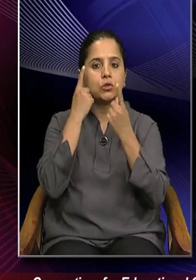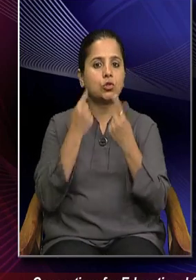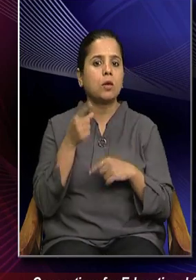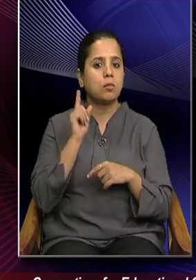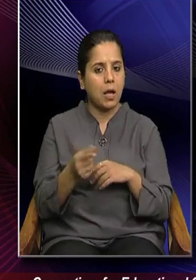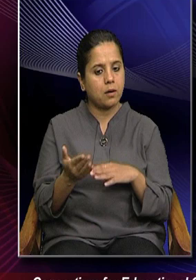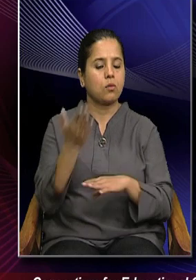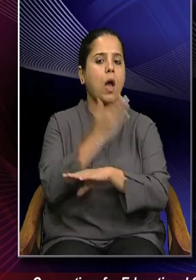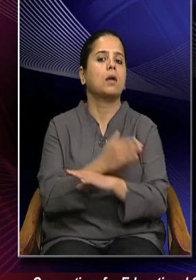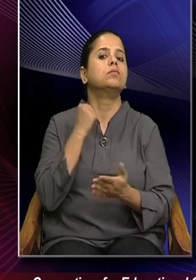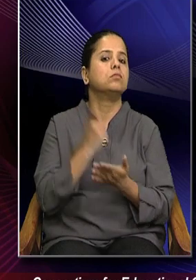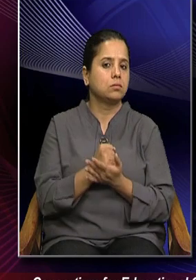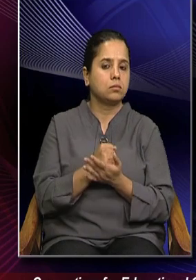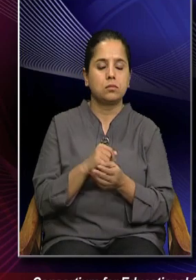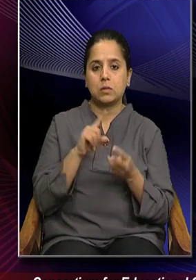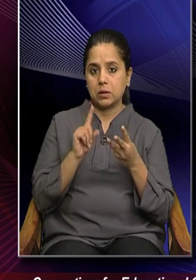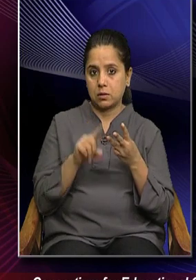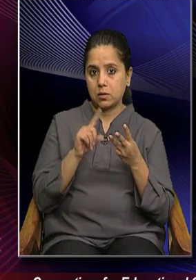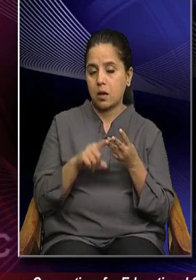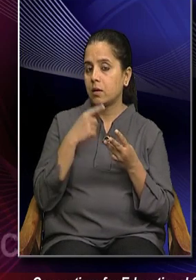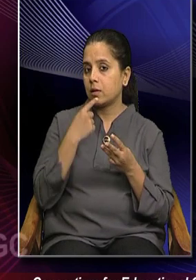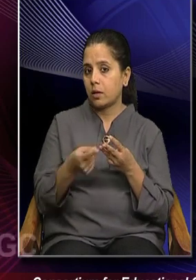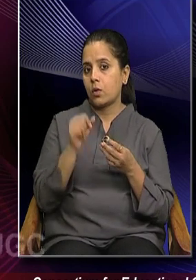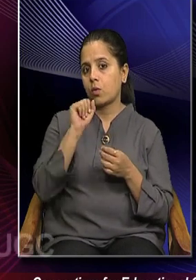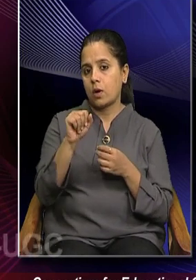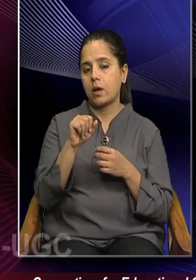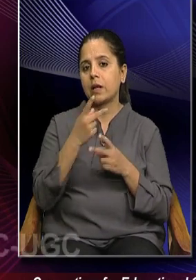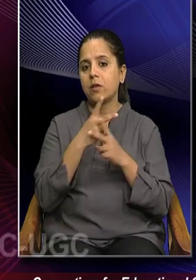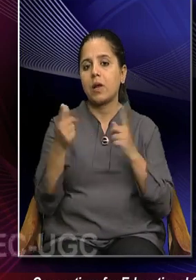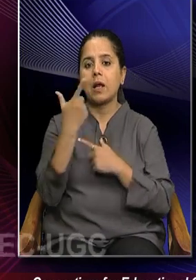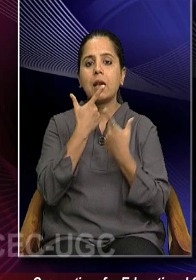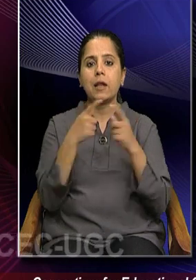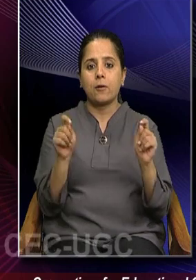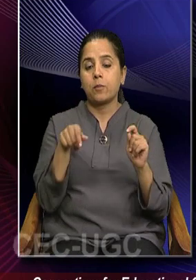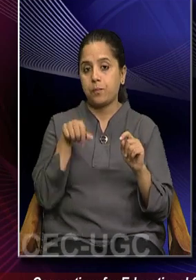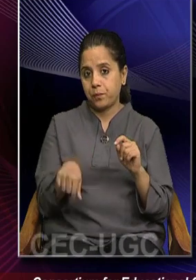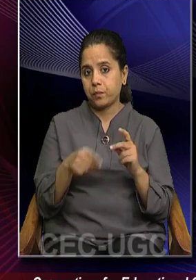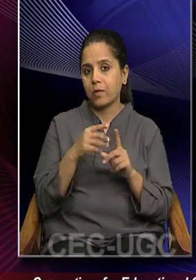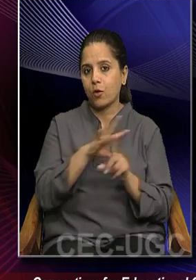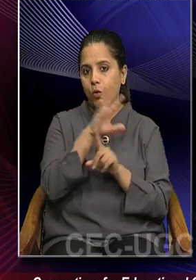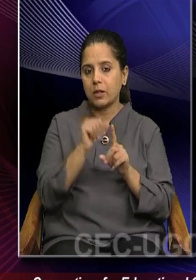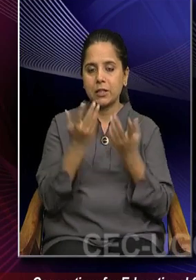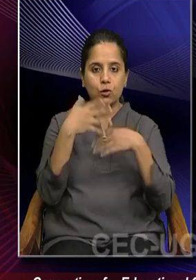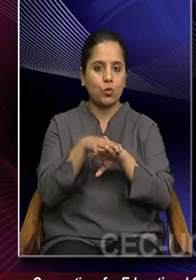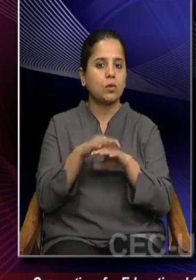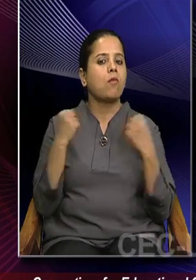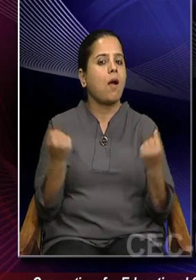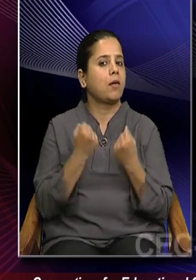in advance. The third is your multilingual and culturally inclusive